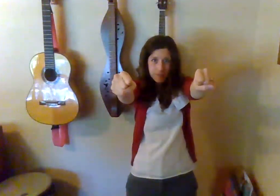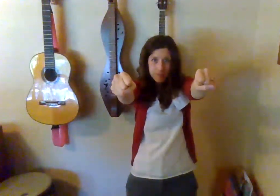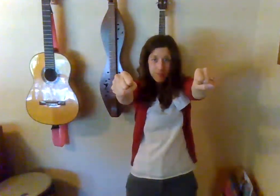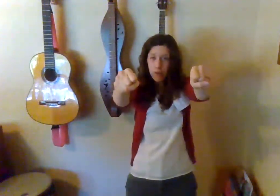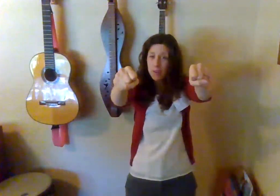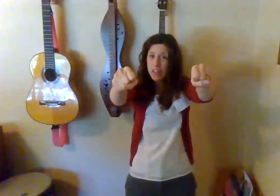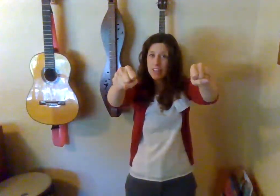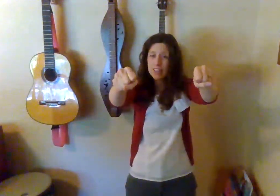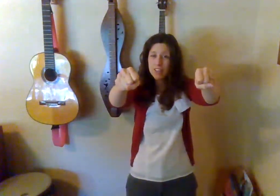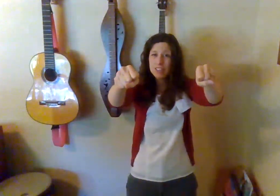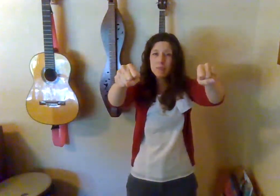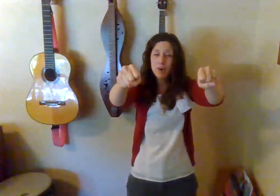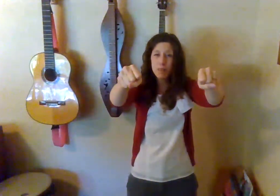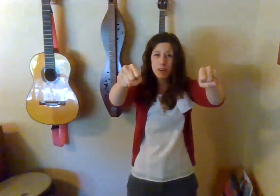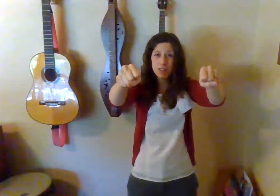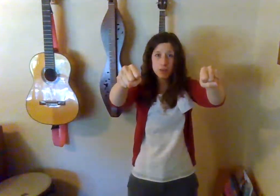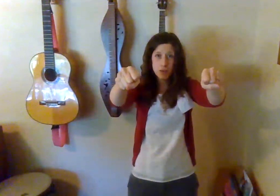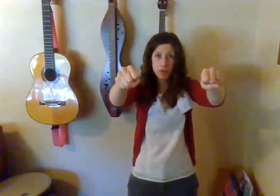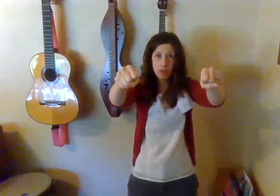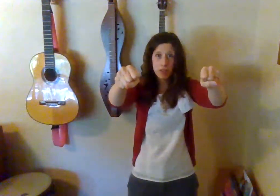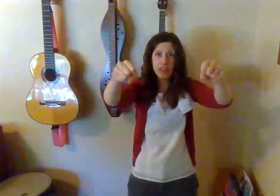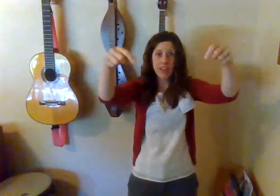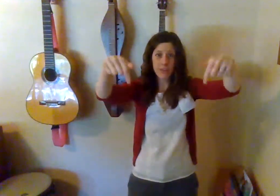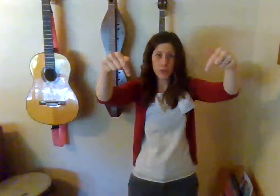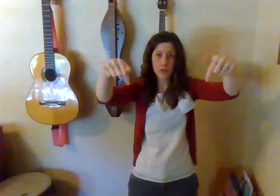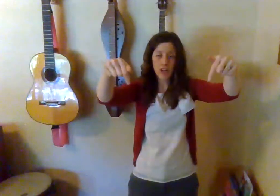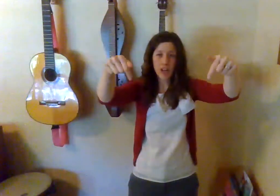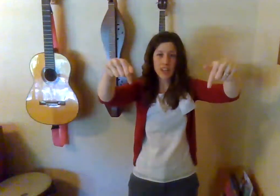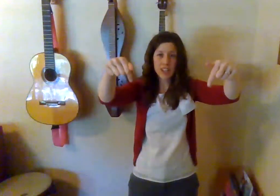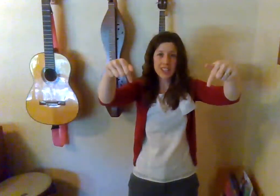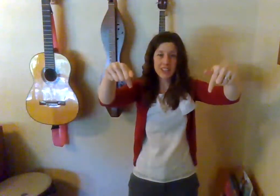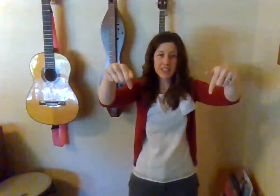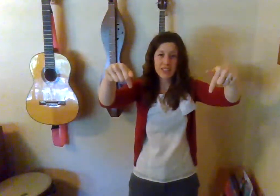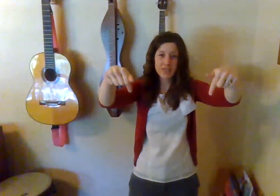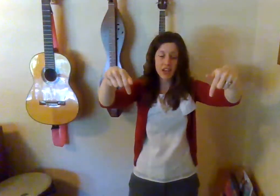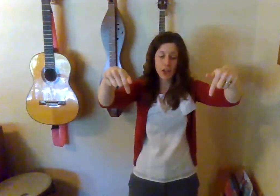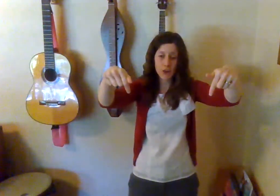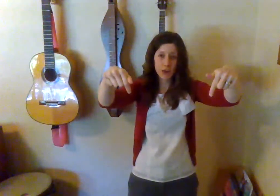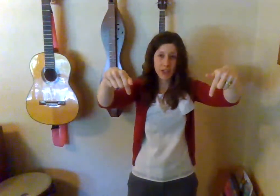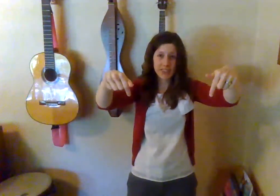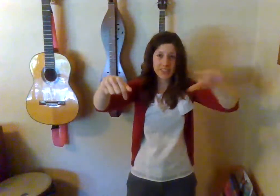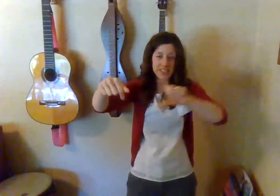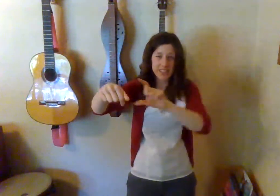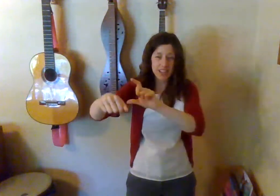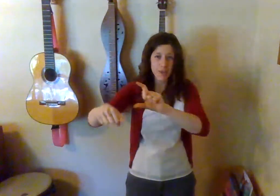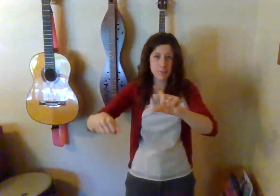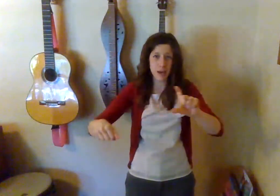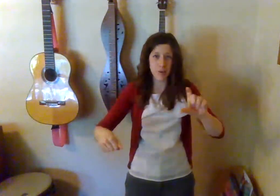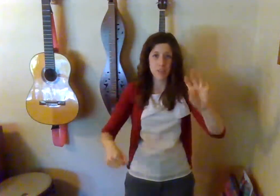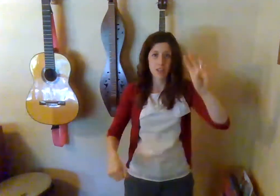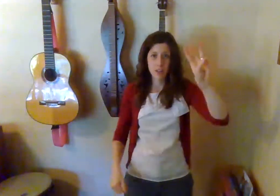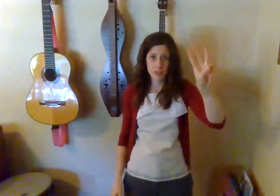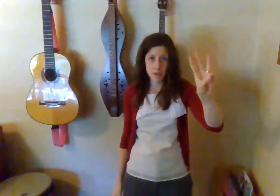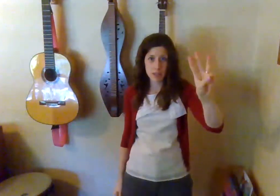Okay. Here's the moment of truth. If you look underneath this video, you're going to see it typed out. Three.